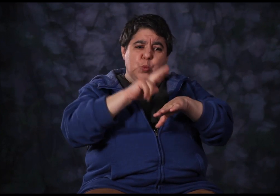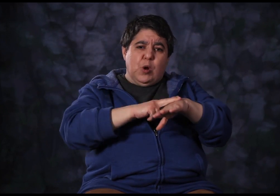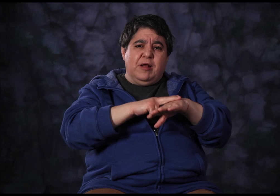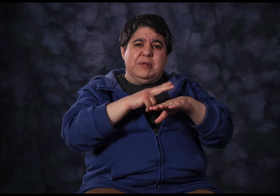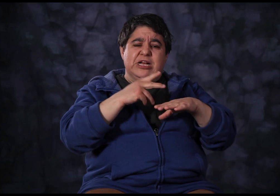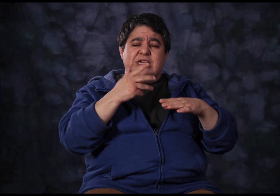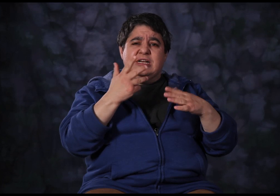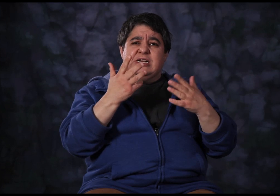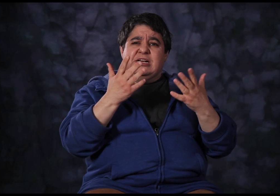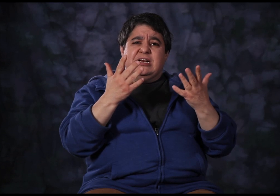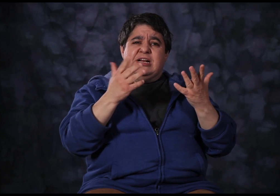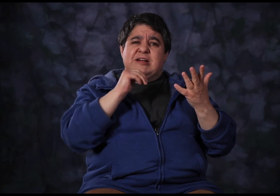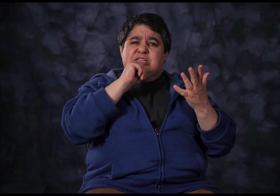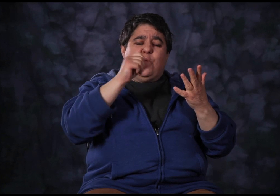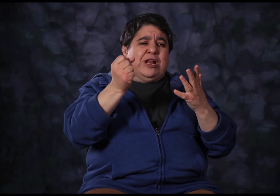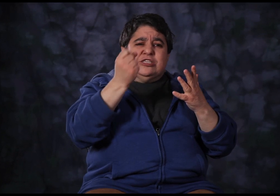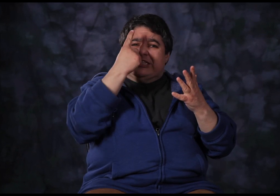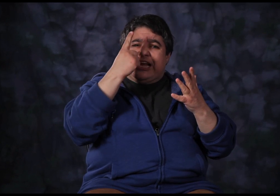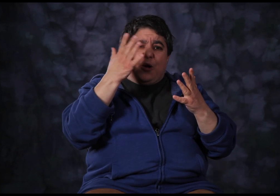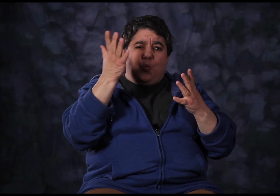I continued to hear these intrusive voices.